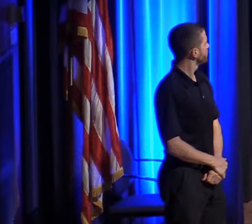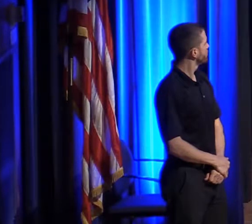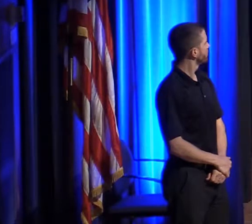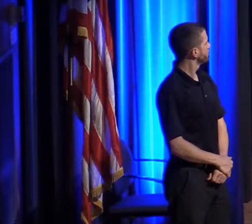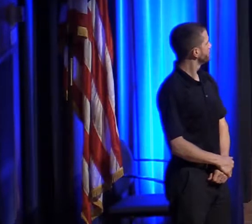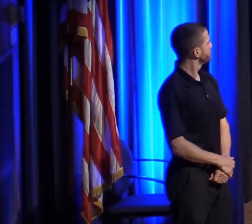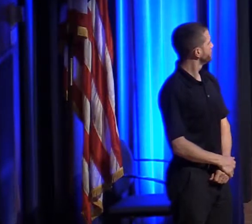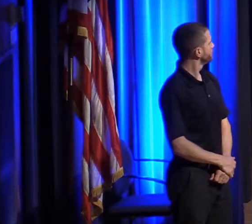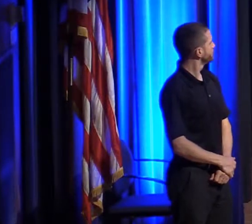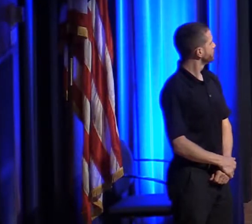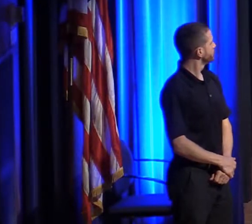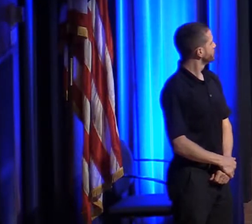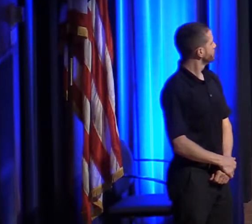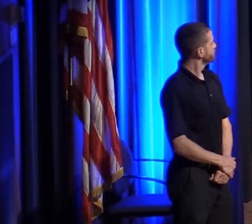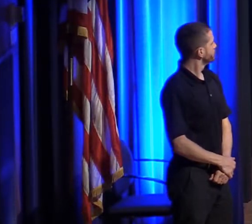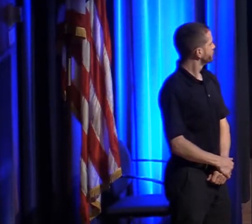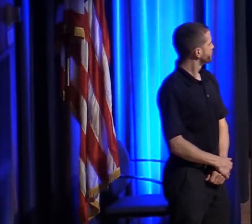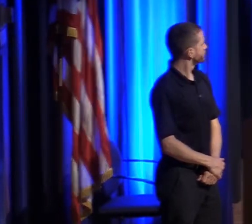news right now,